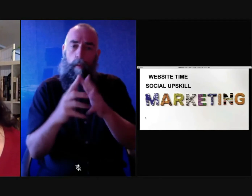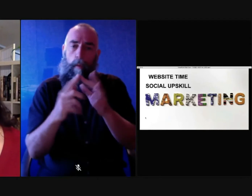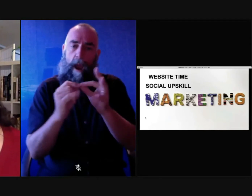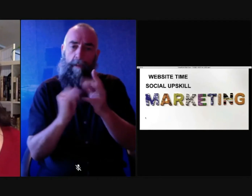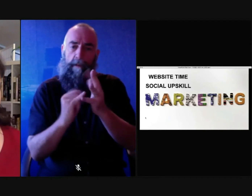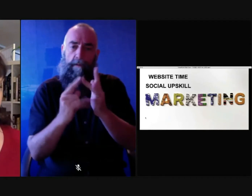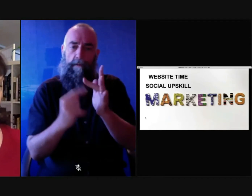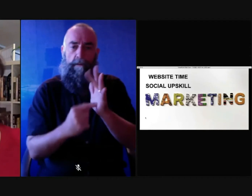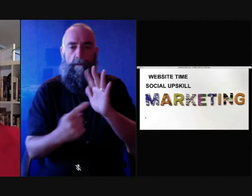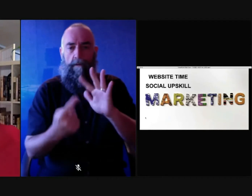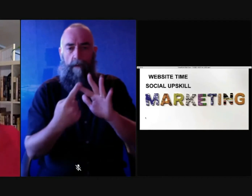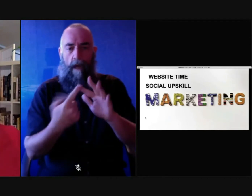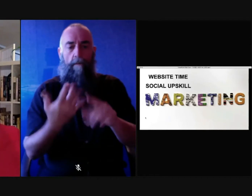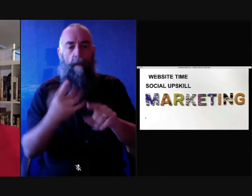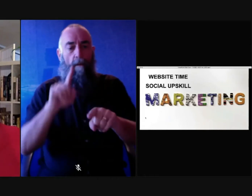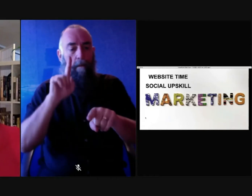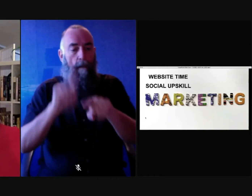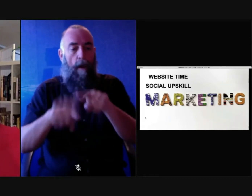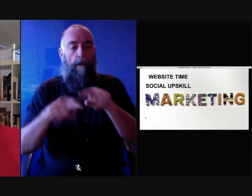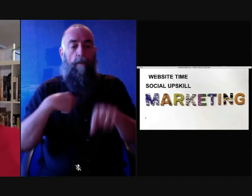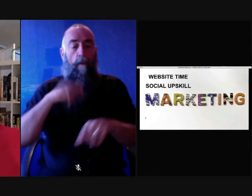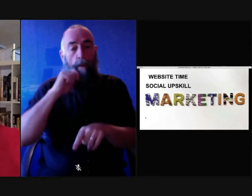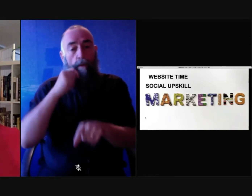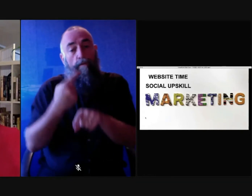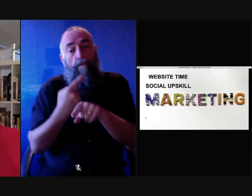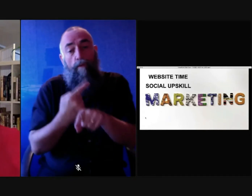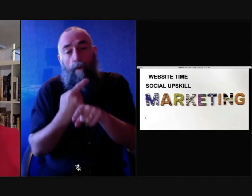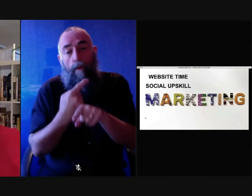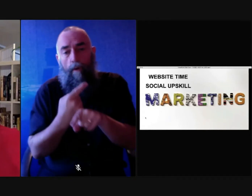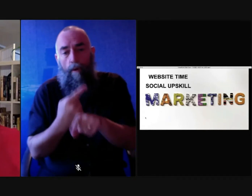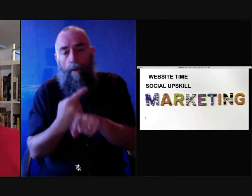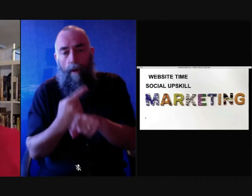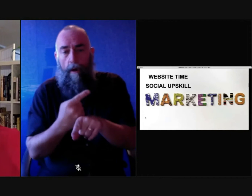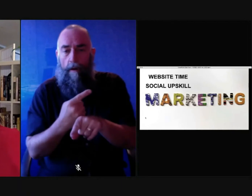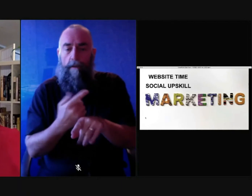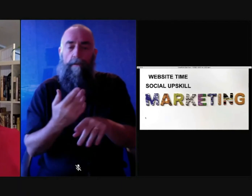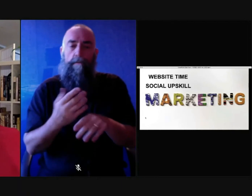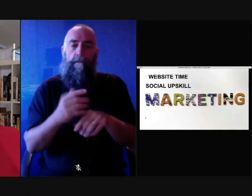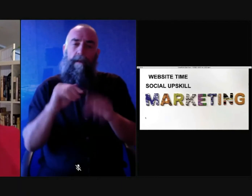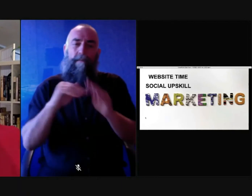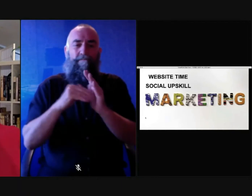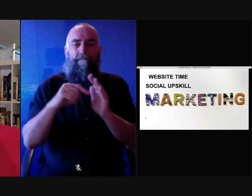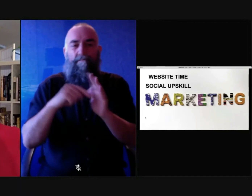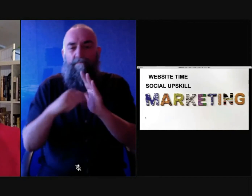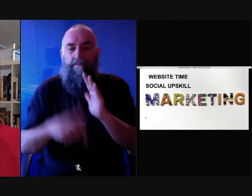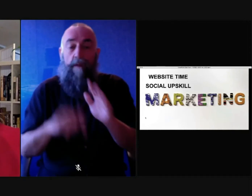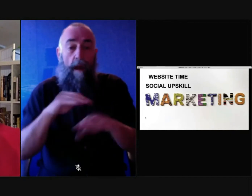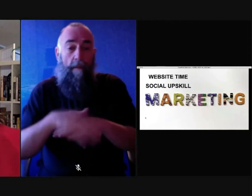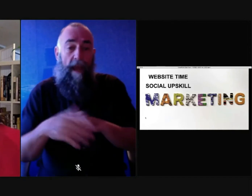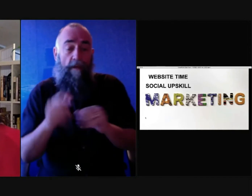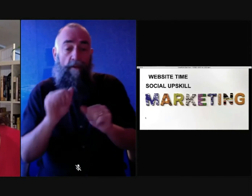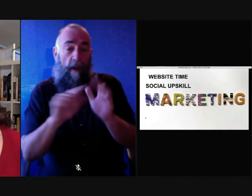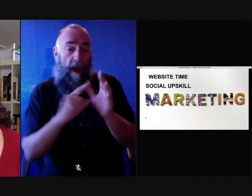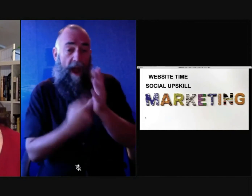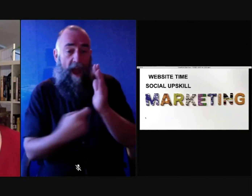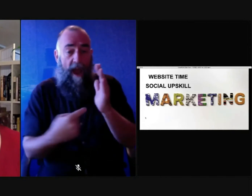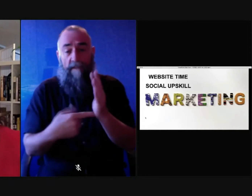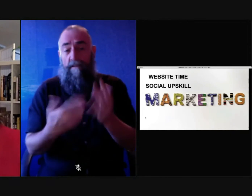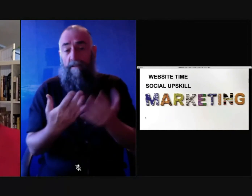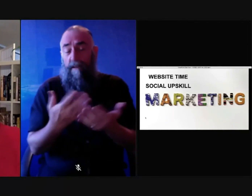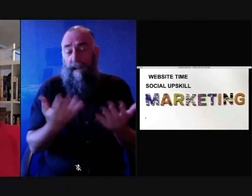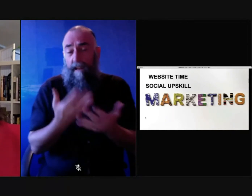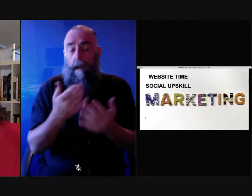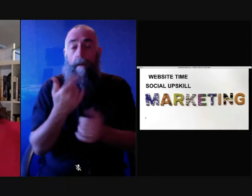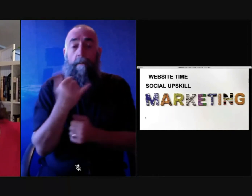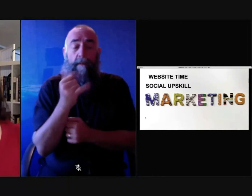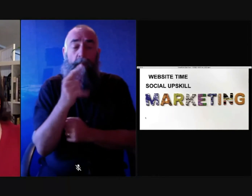are. If you are a little bit less technological about social media than you could be, now is the